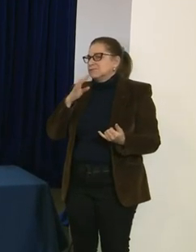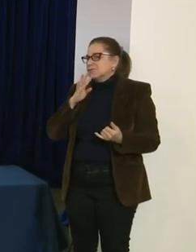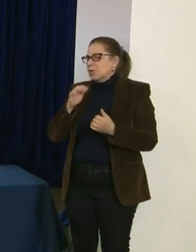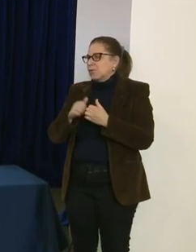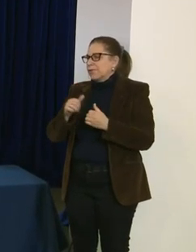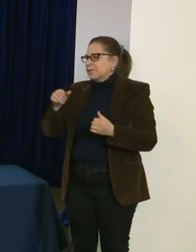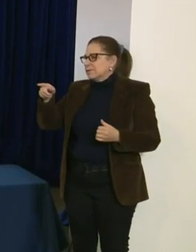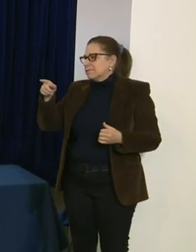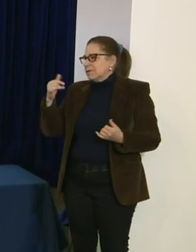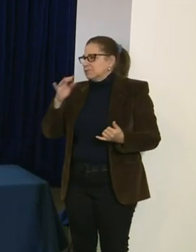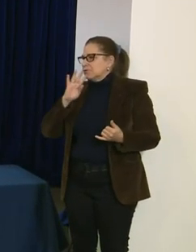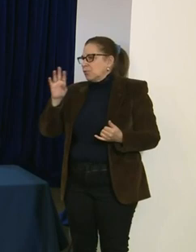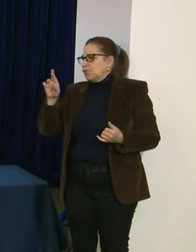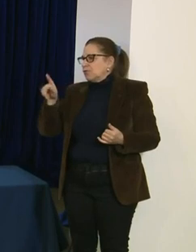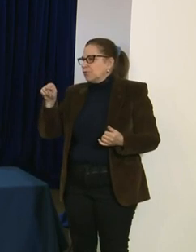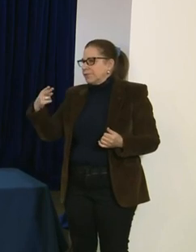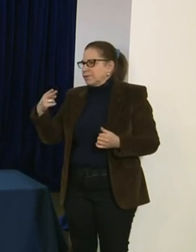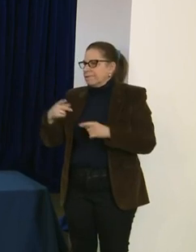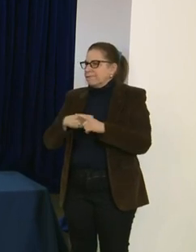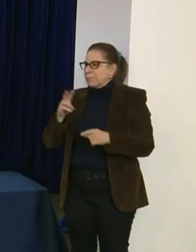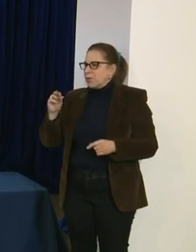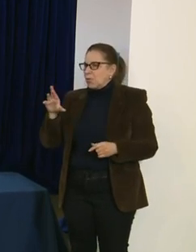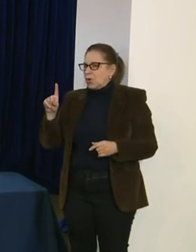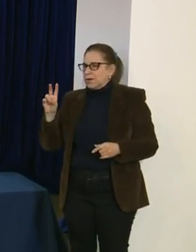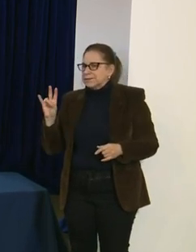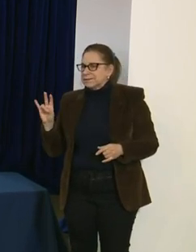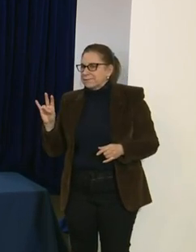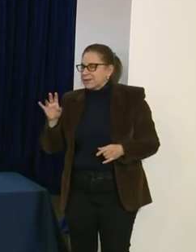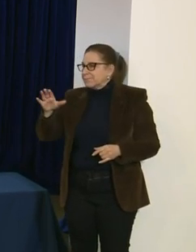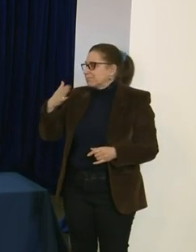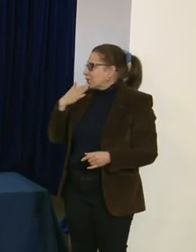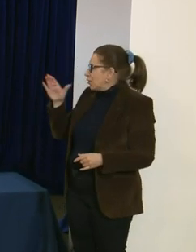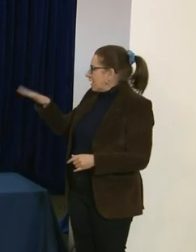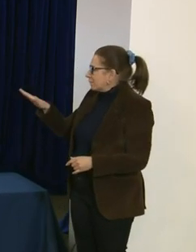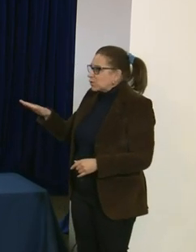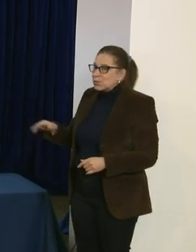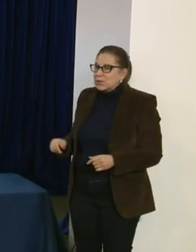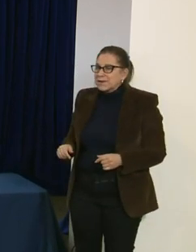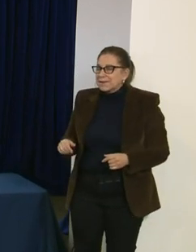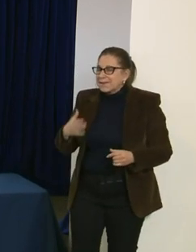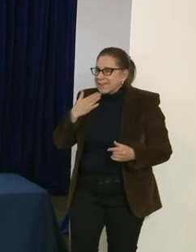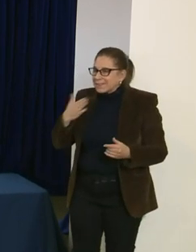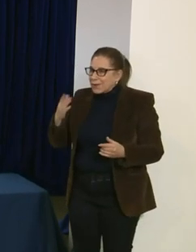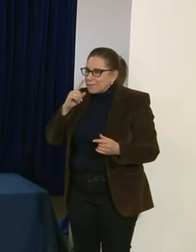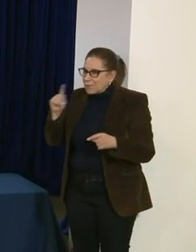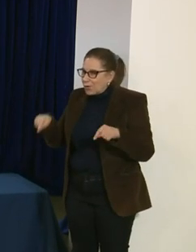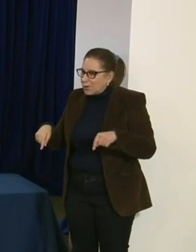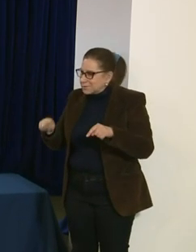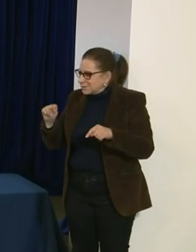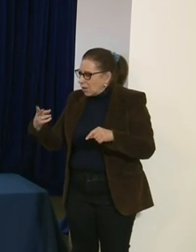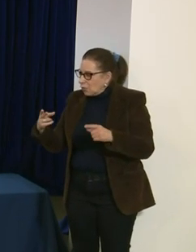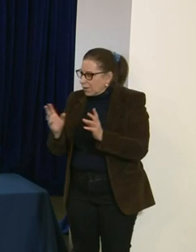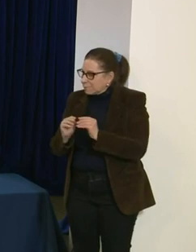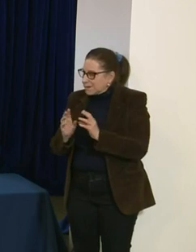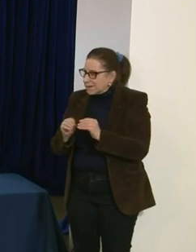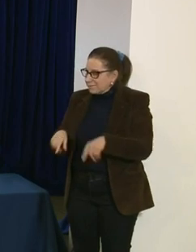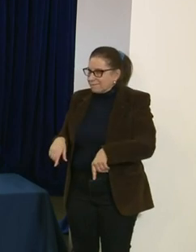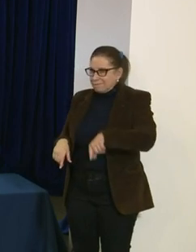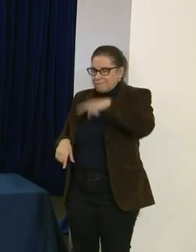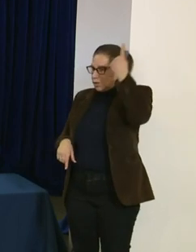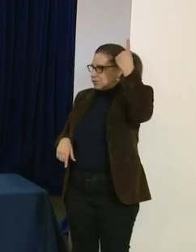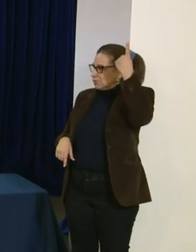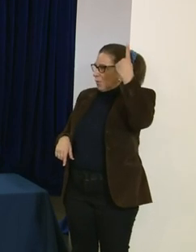Good afternoon, and I want to just say thank you for this town hall meeting. This is my first one, and I thank you so much.